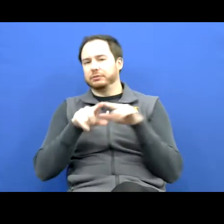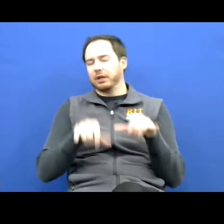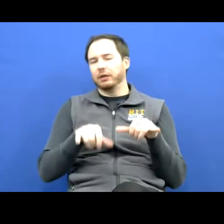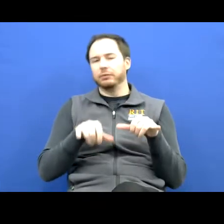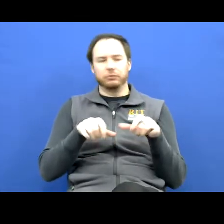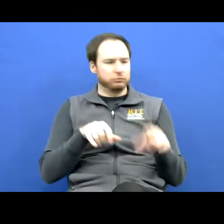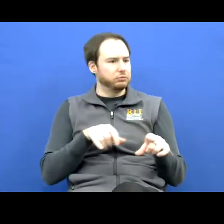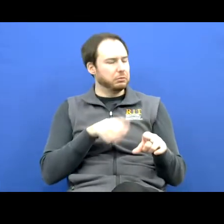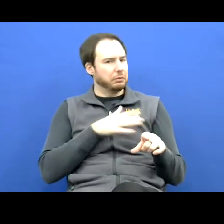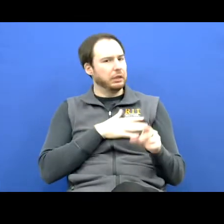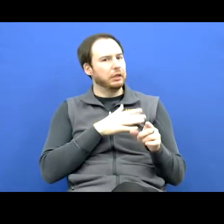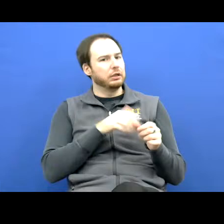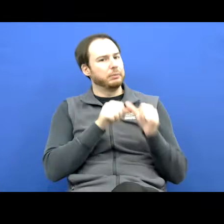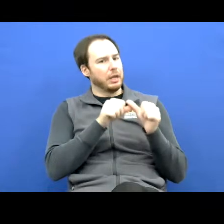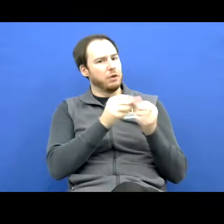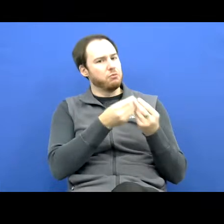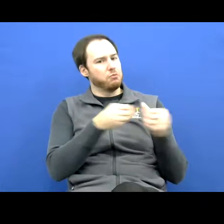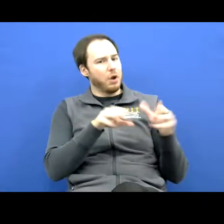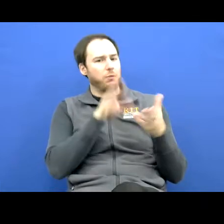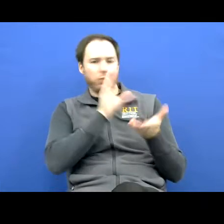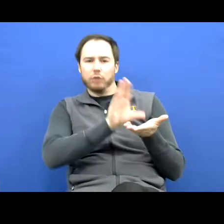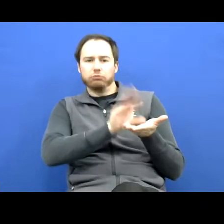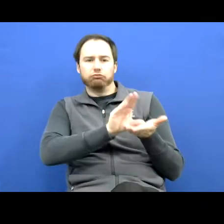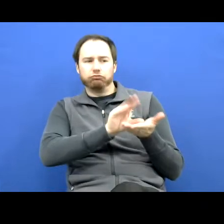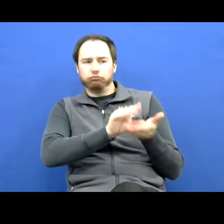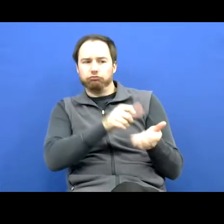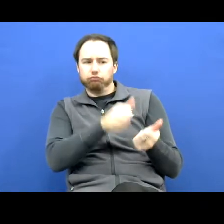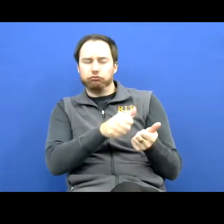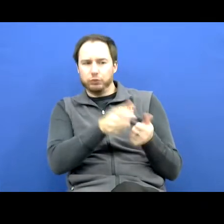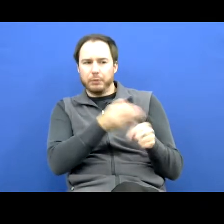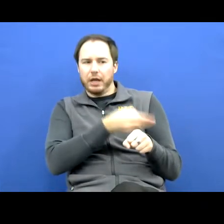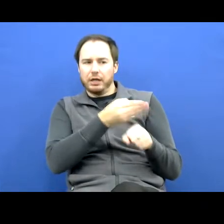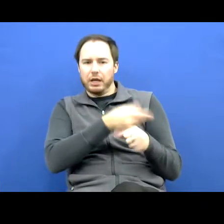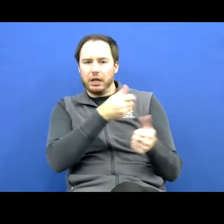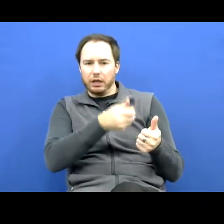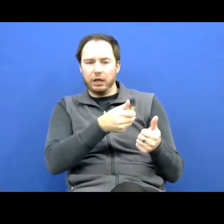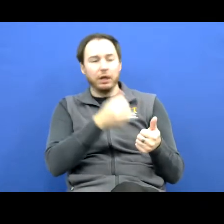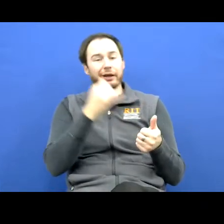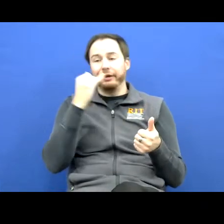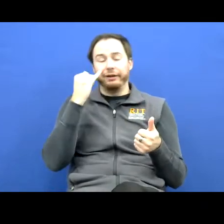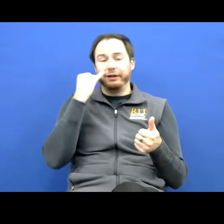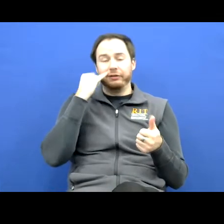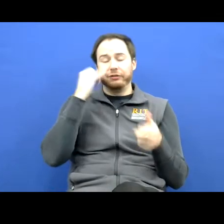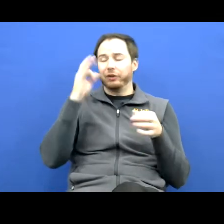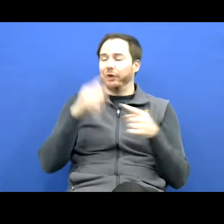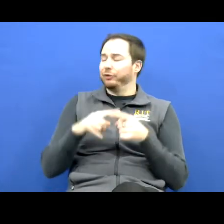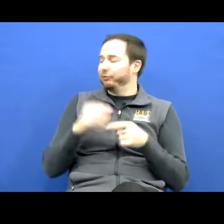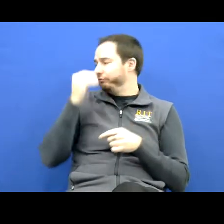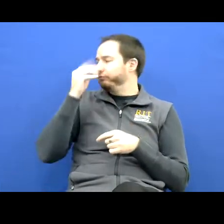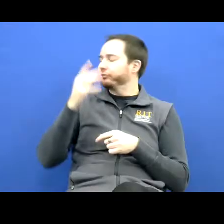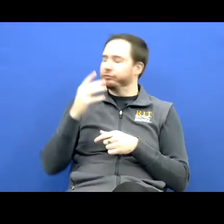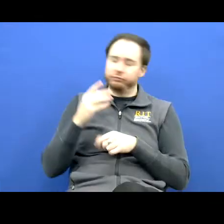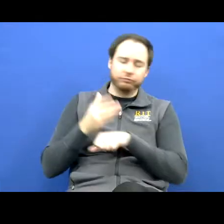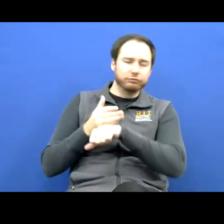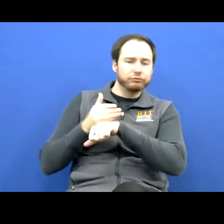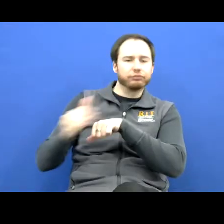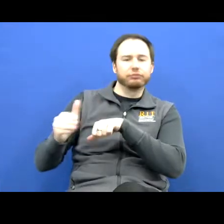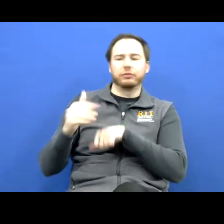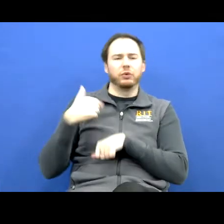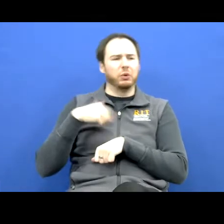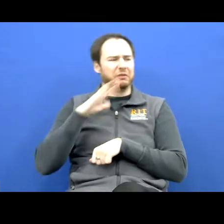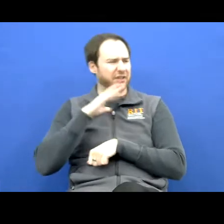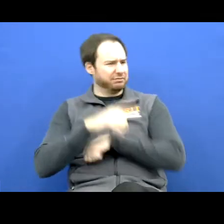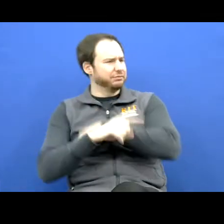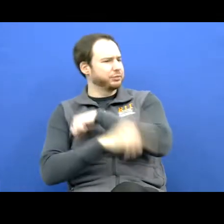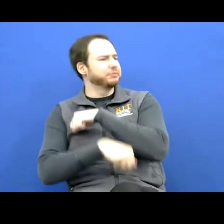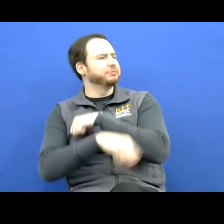Maintain your historic property, we're going to give you a discount. If you're going to do something to remove the historic property, we're going to hit you with a